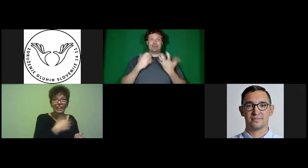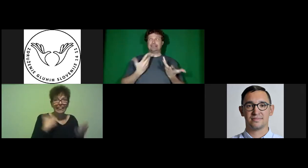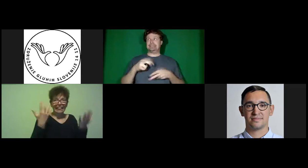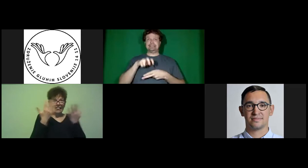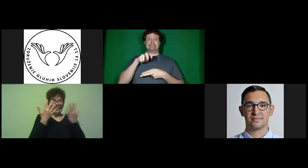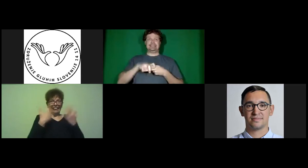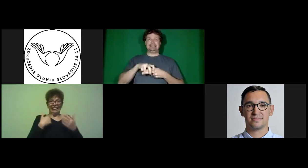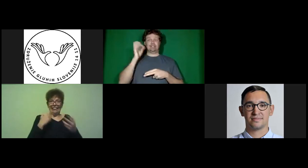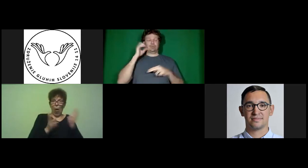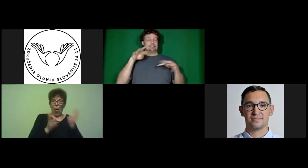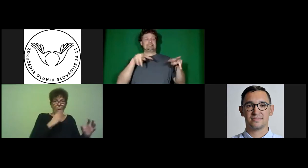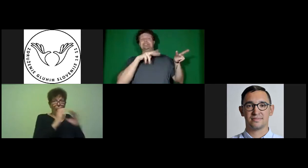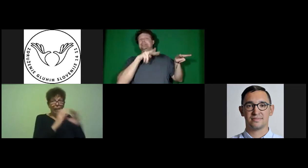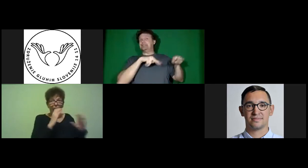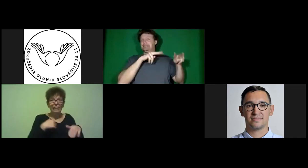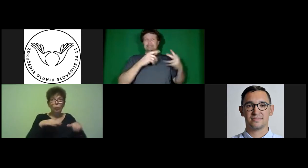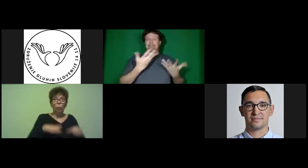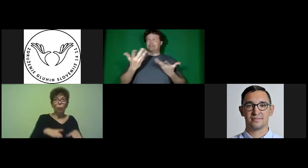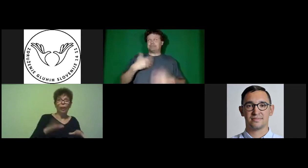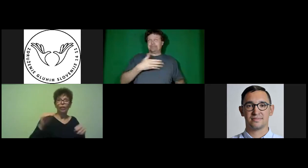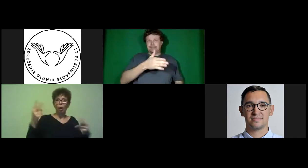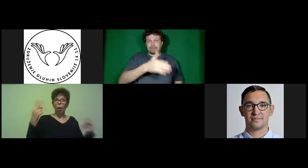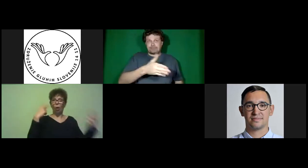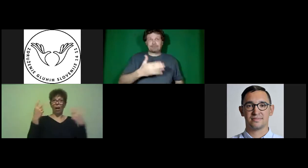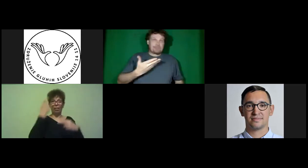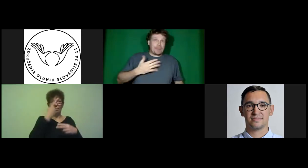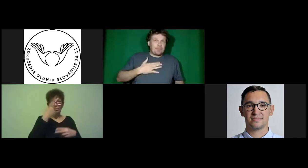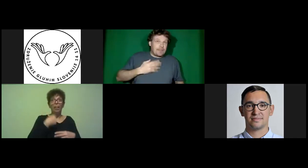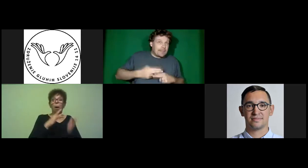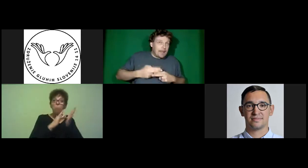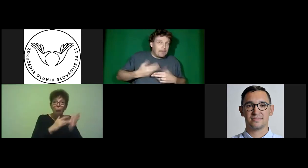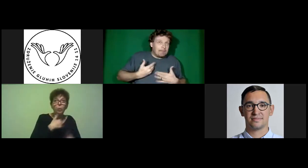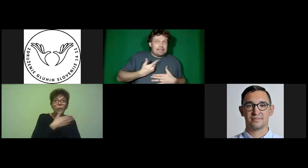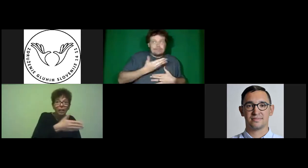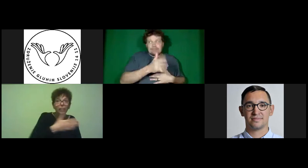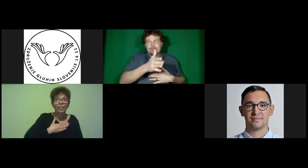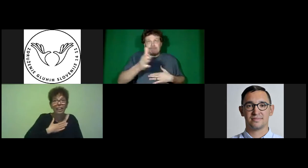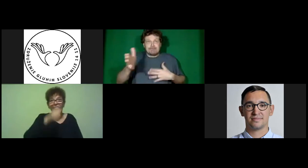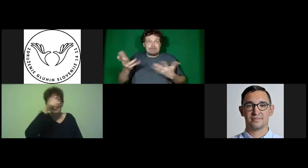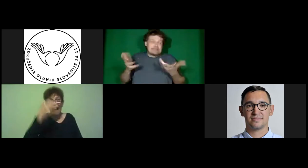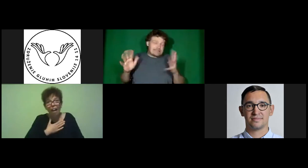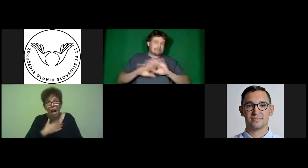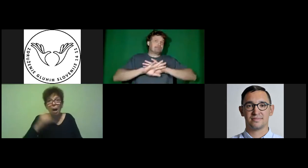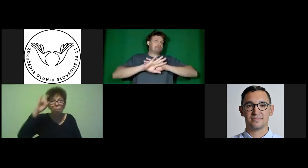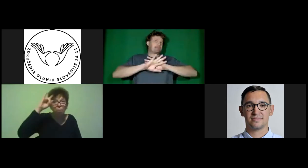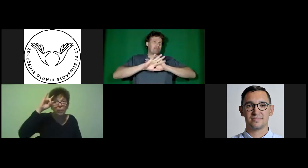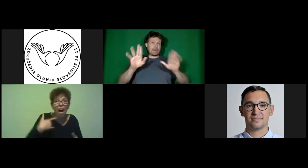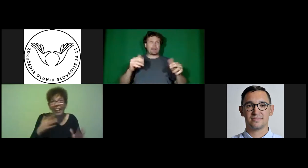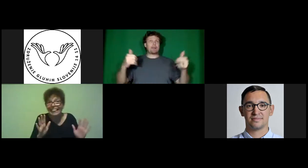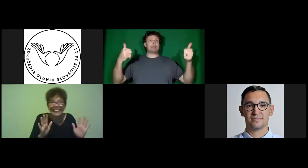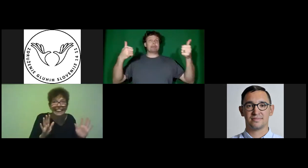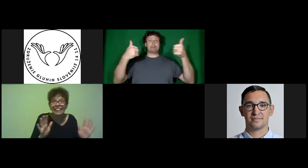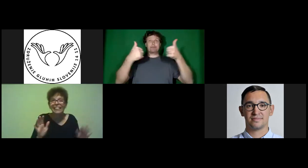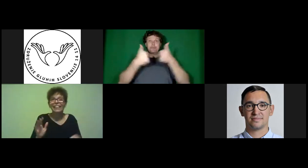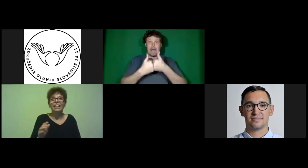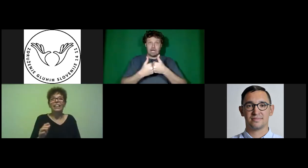audience were hearing. And I was sitting there wondering how to communicate. I introduced myself to the coach. I said, my name is Miha.